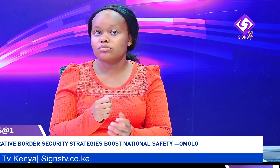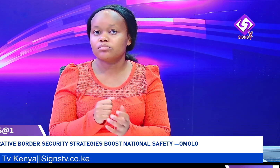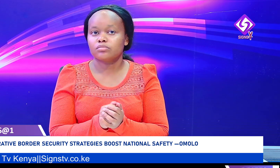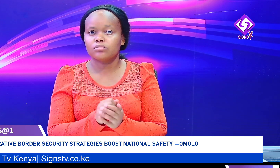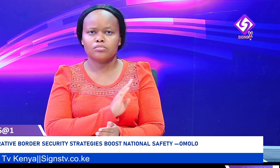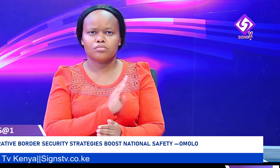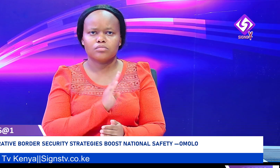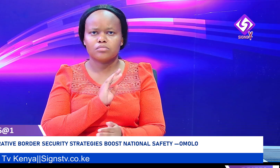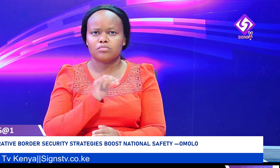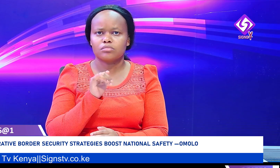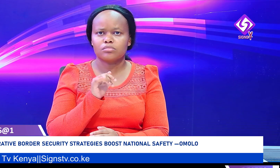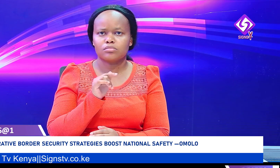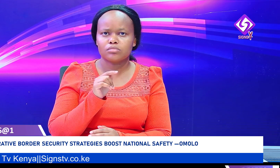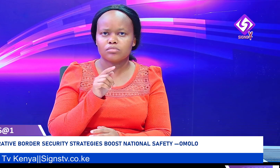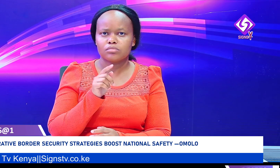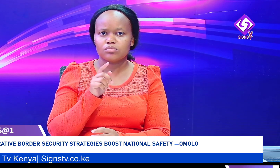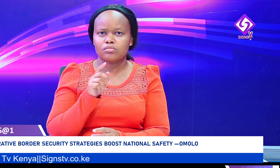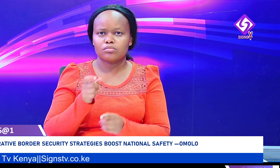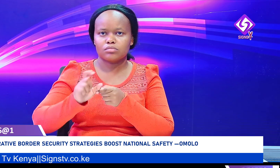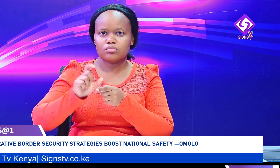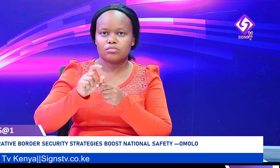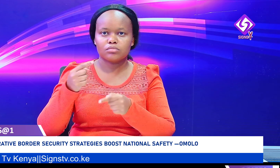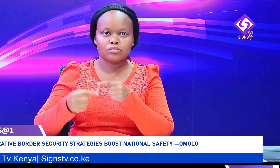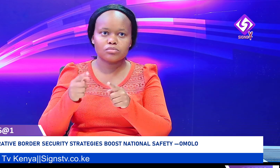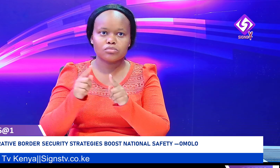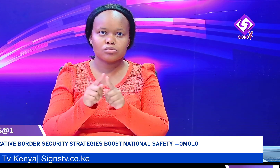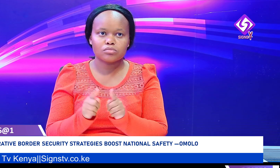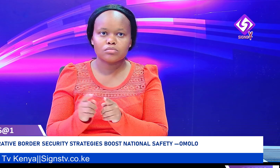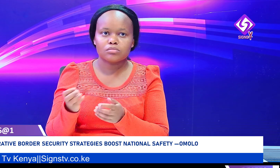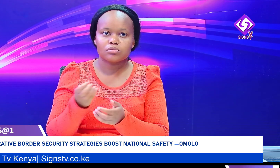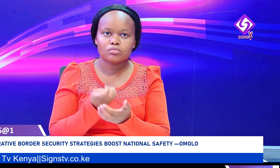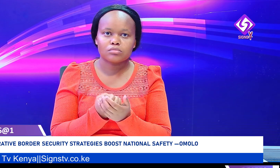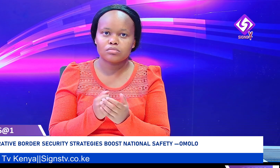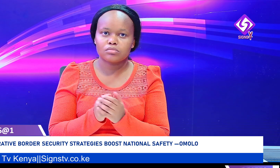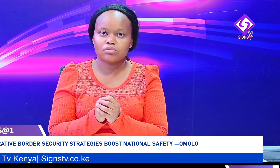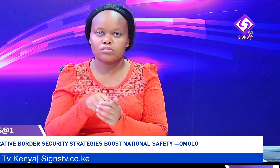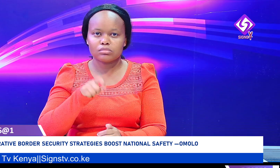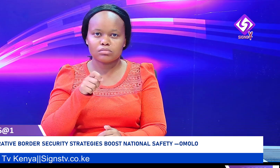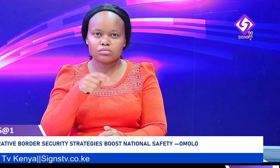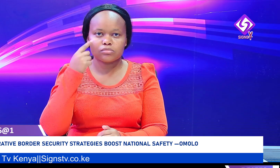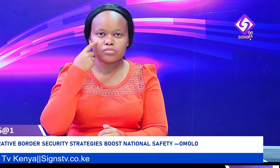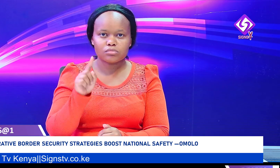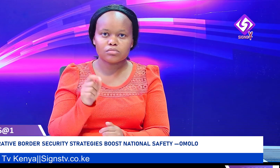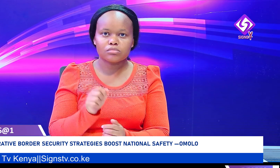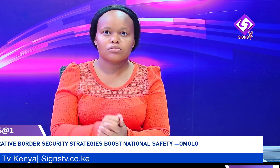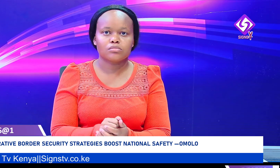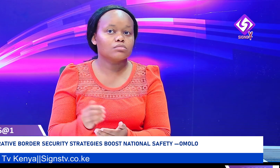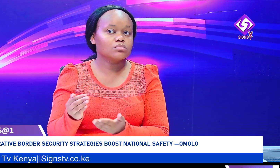He added that modern border threats are increasingly complex and evolving, underscoring the need